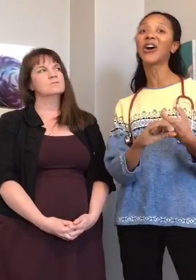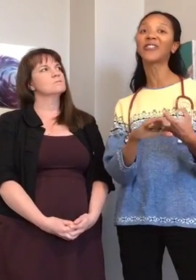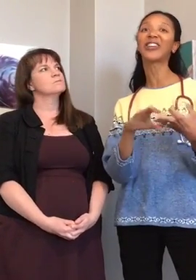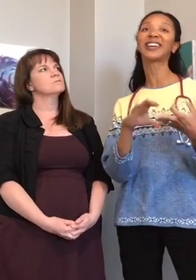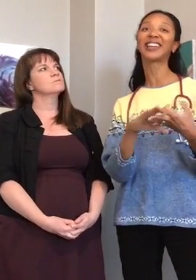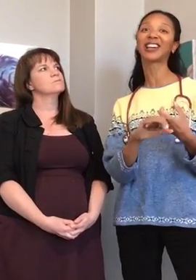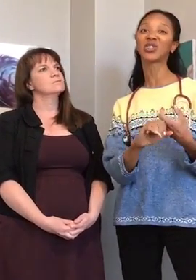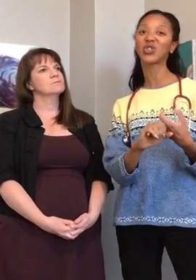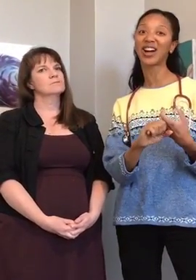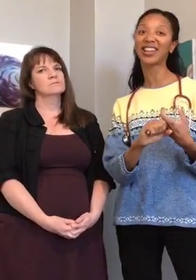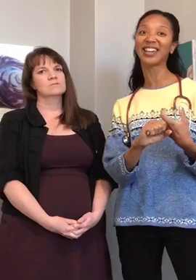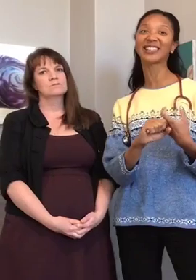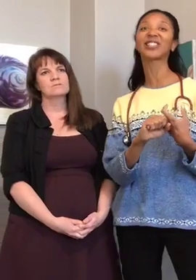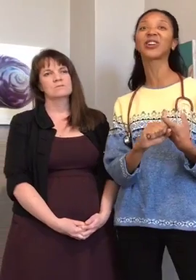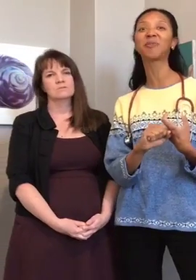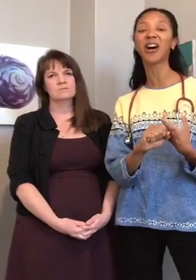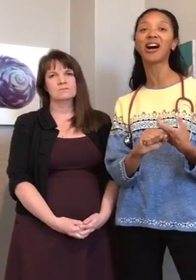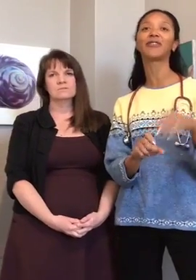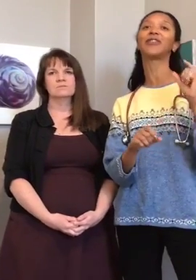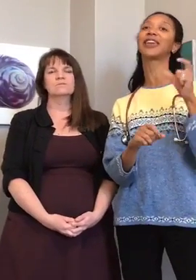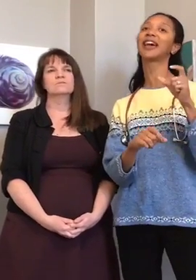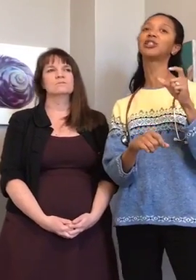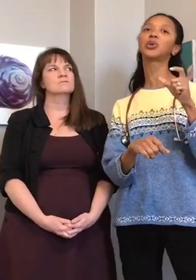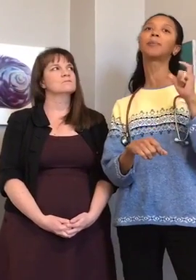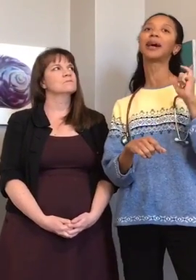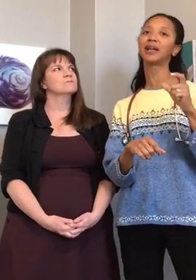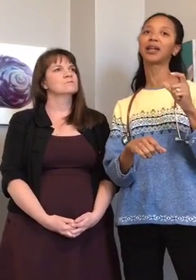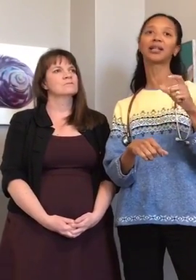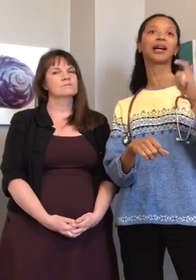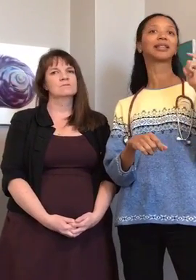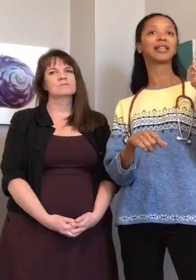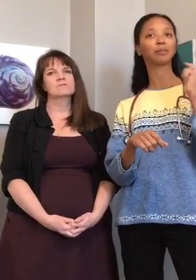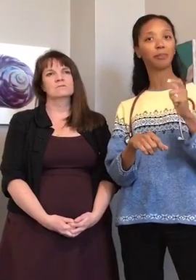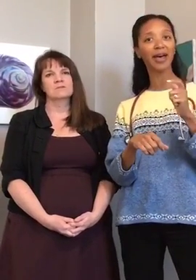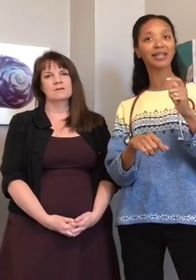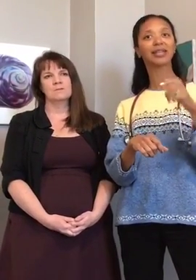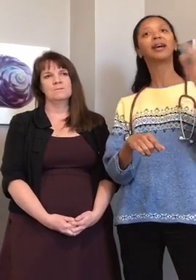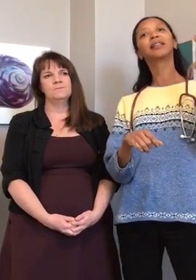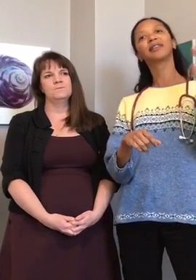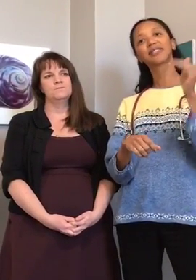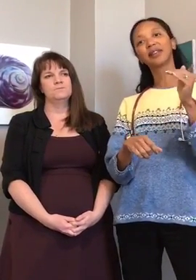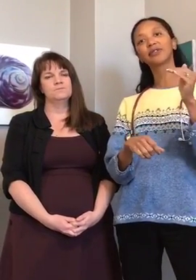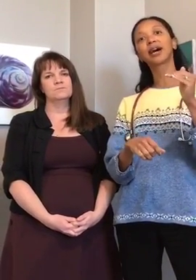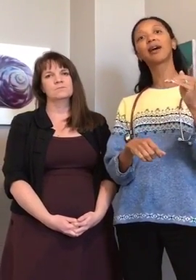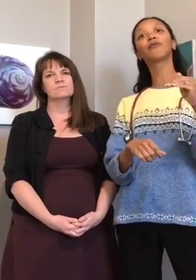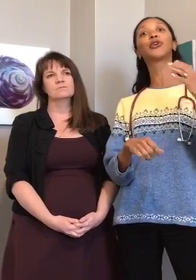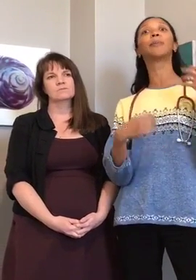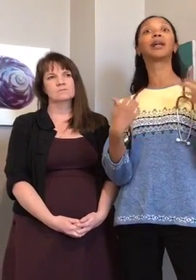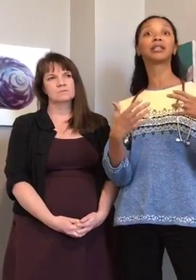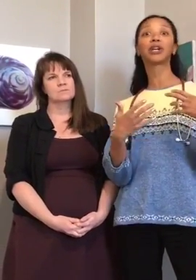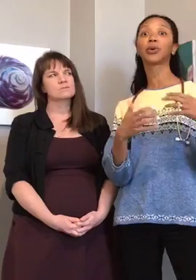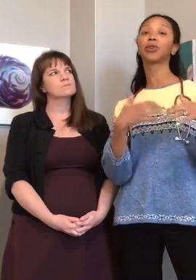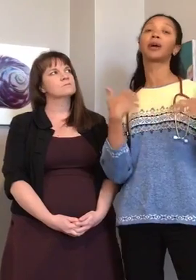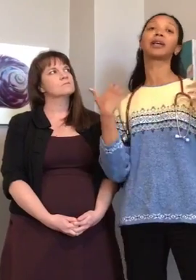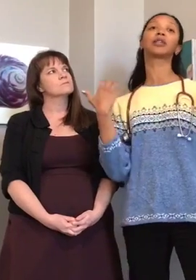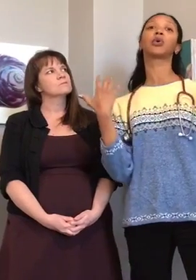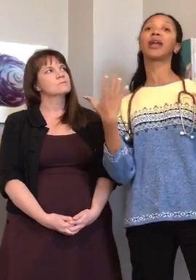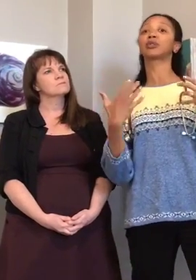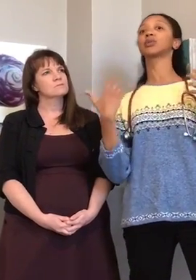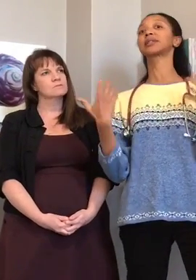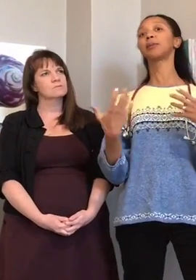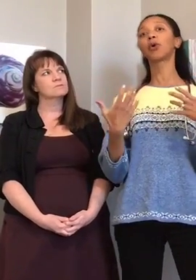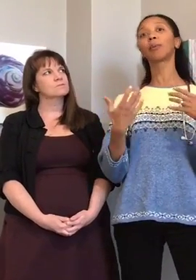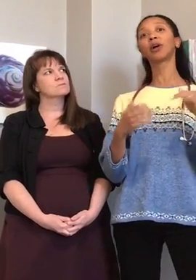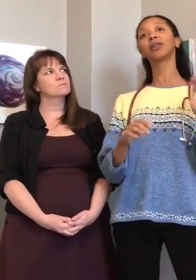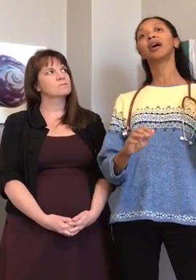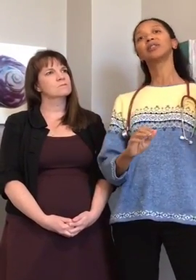Turn off the electronics, turn them off. If you can do it by 9 o'clock, that's best. That gives enough time for your melatonin, your body's own